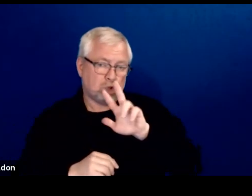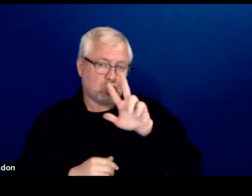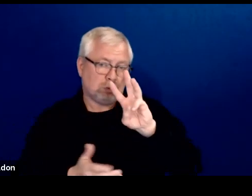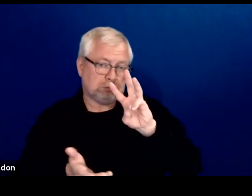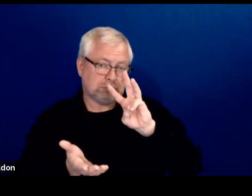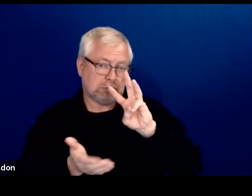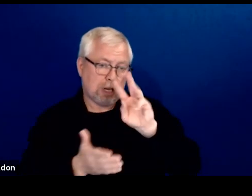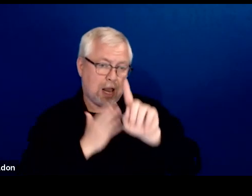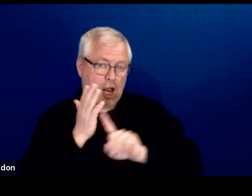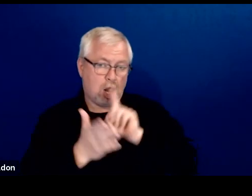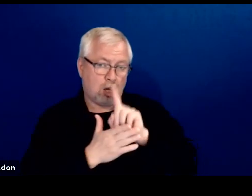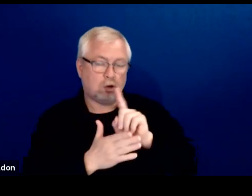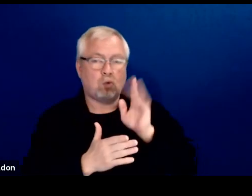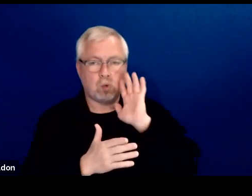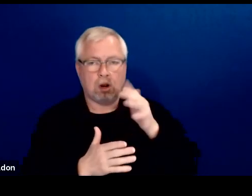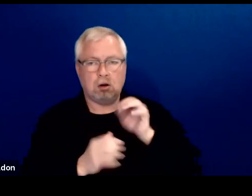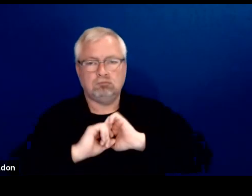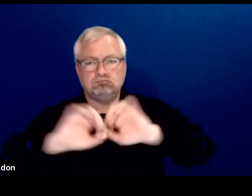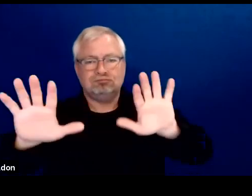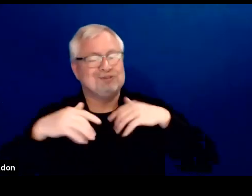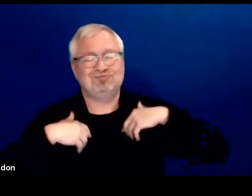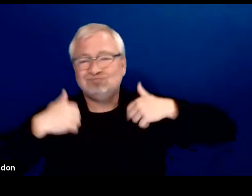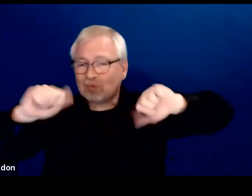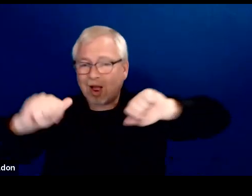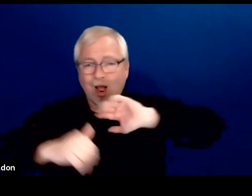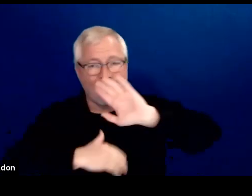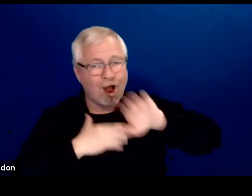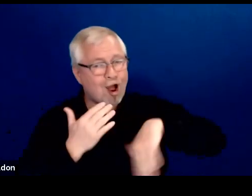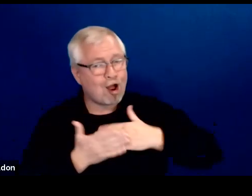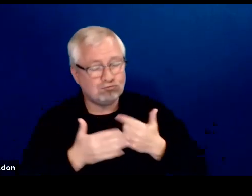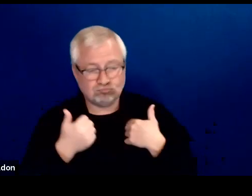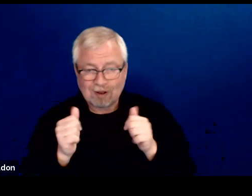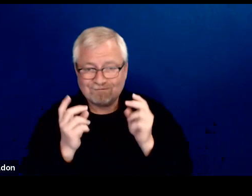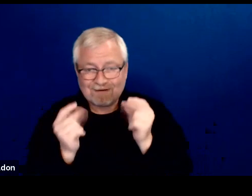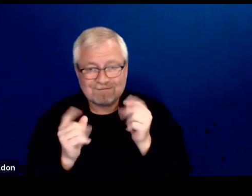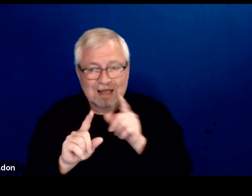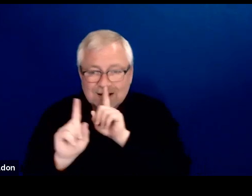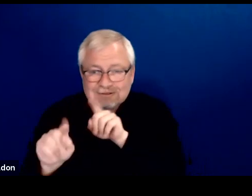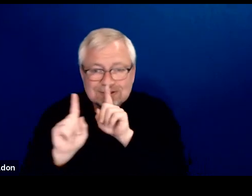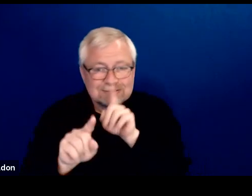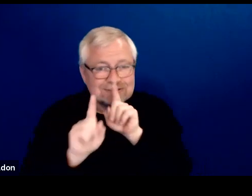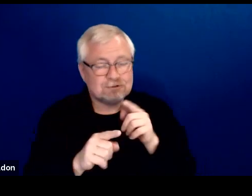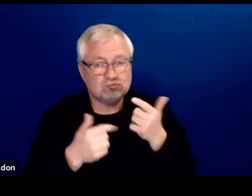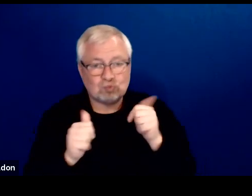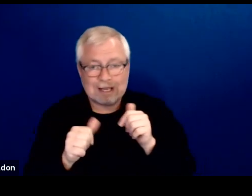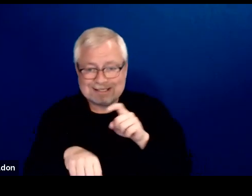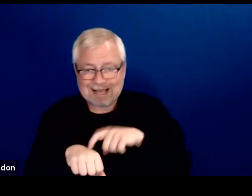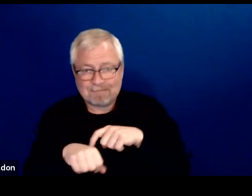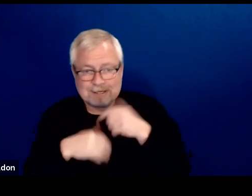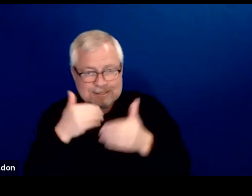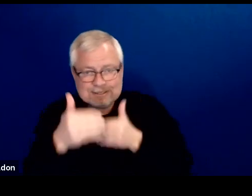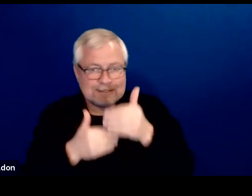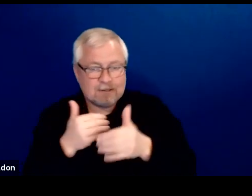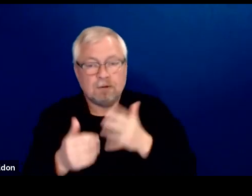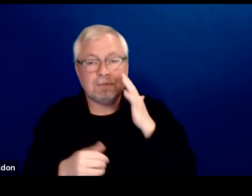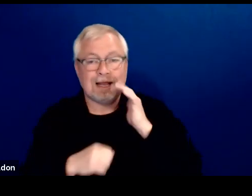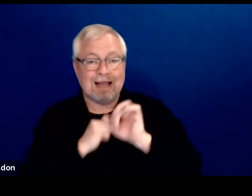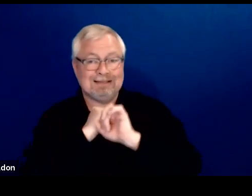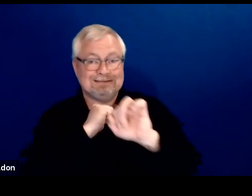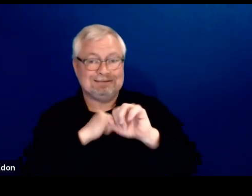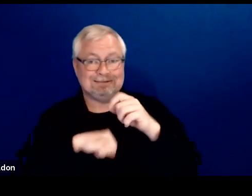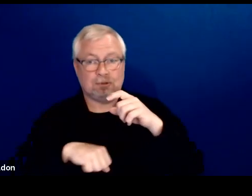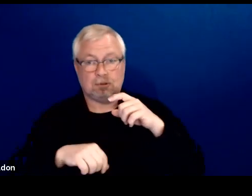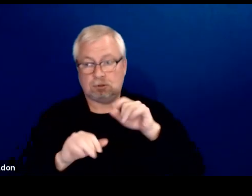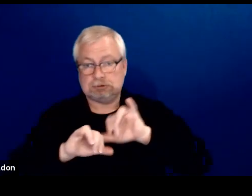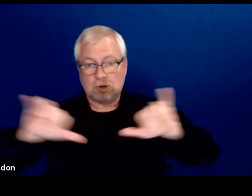to help quickly during a difficult time. And, you know, given the extension of the stay-at-home order, we know it's all the more important to help small businesses, help unemployed workers, and that's